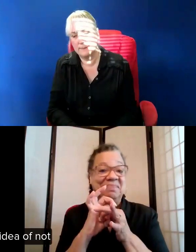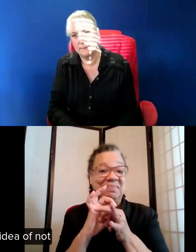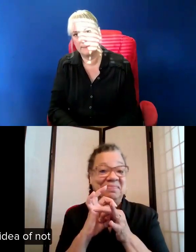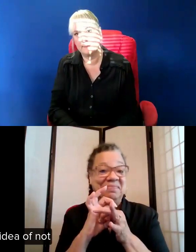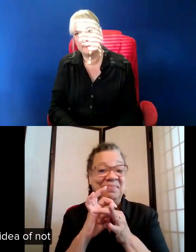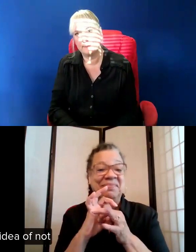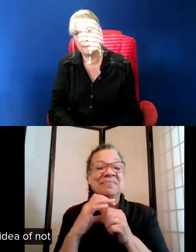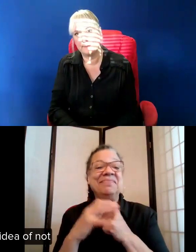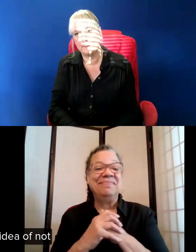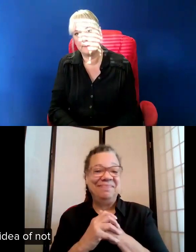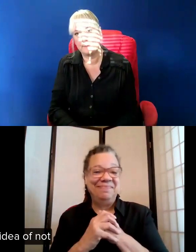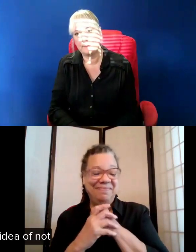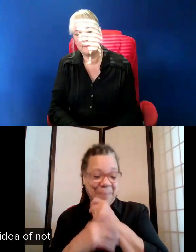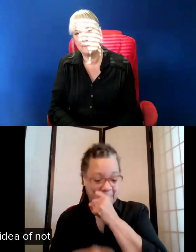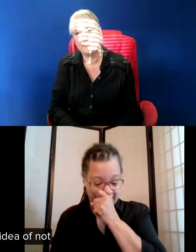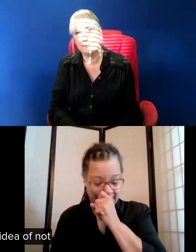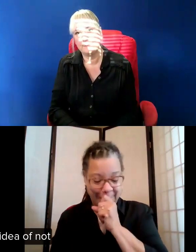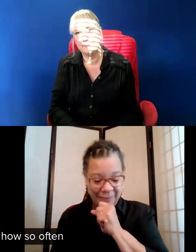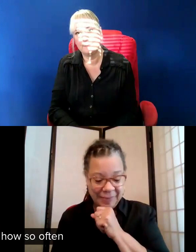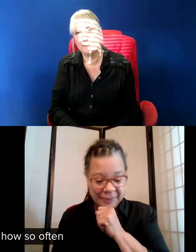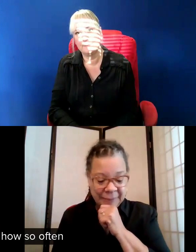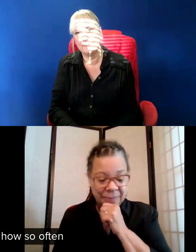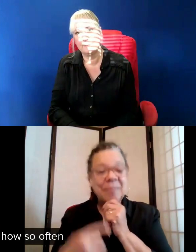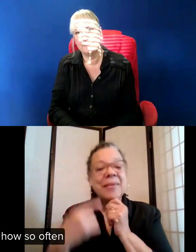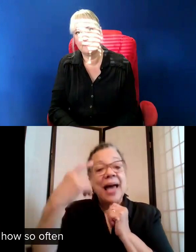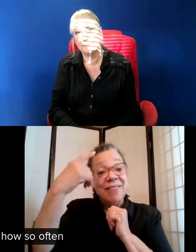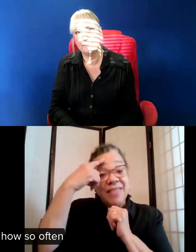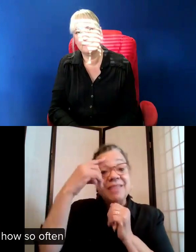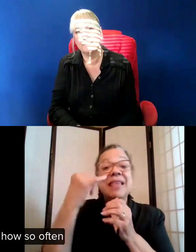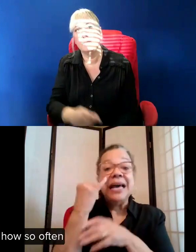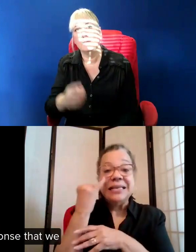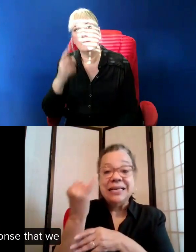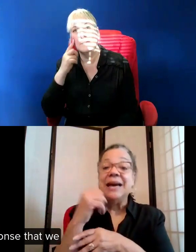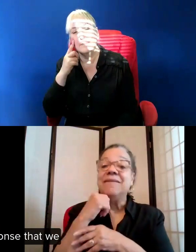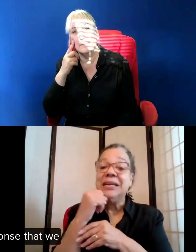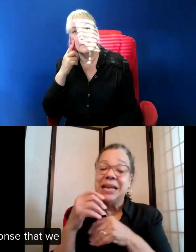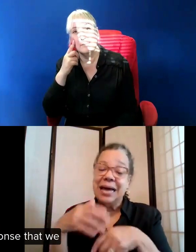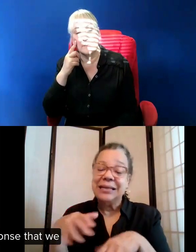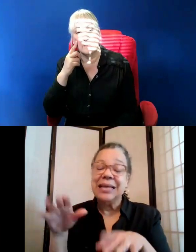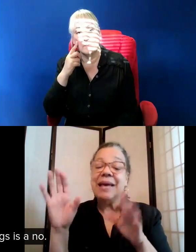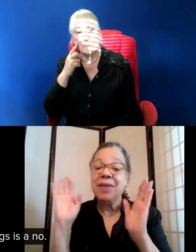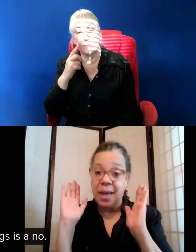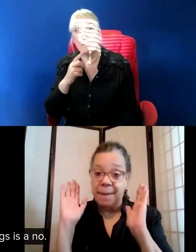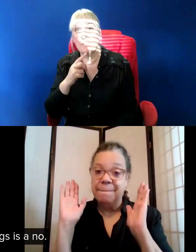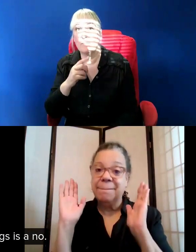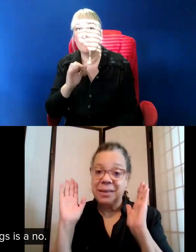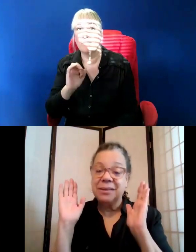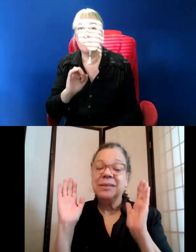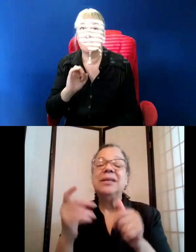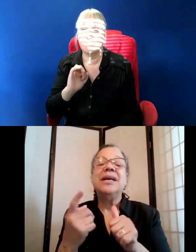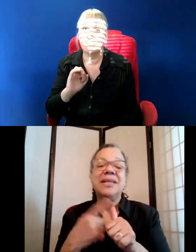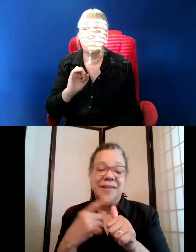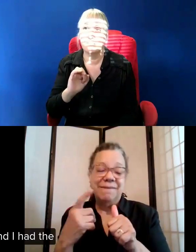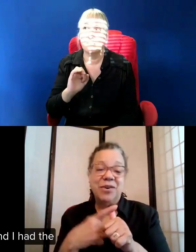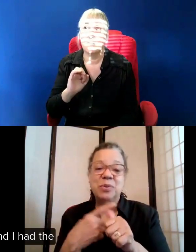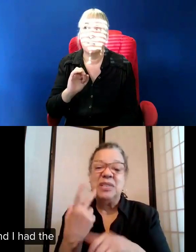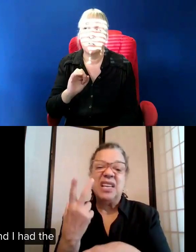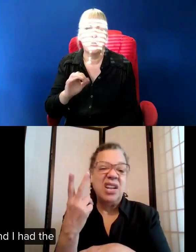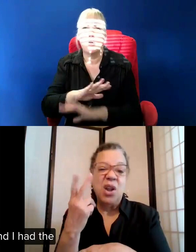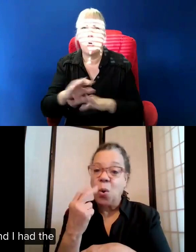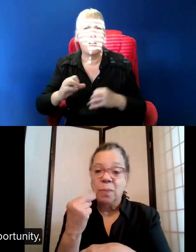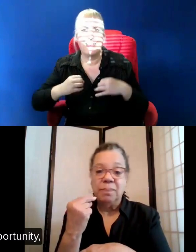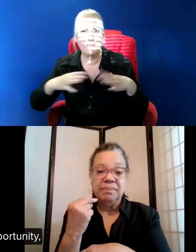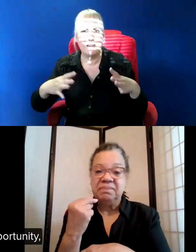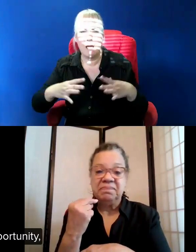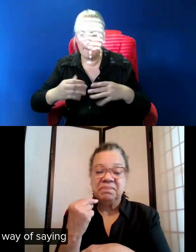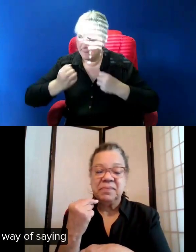I think that idea of not giving up and how so often the first response that we get to things is a no. The team and I